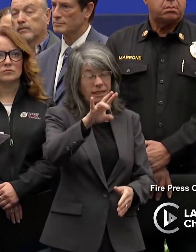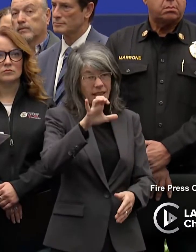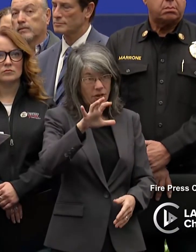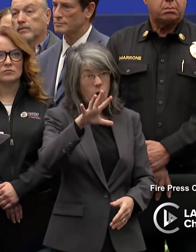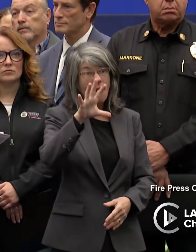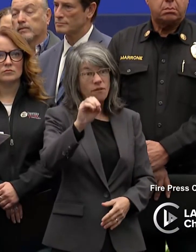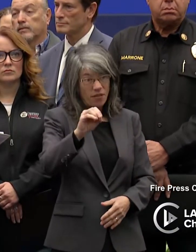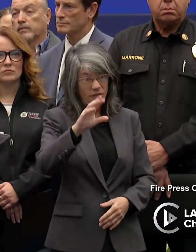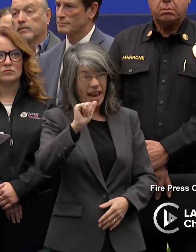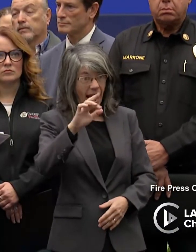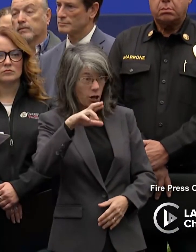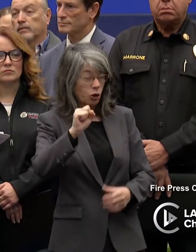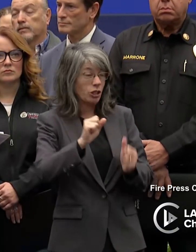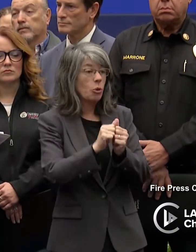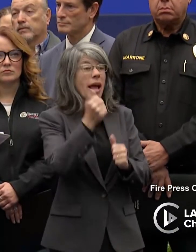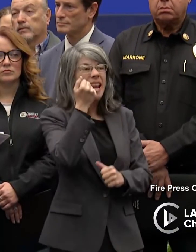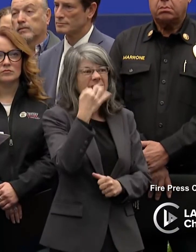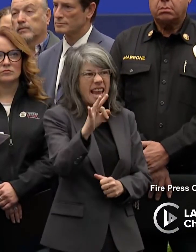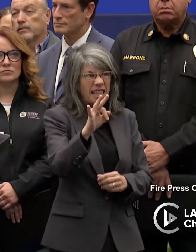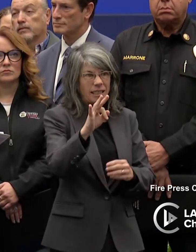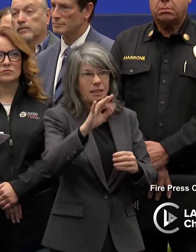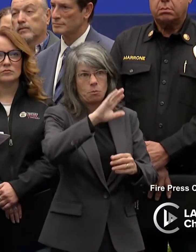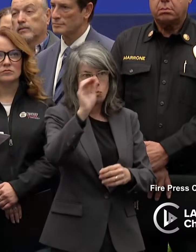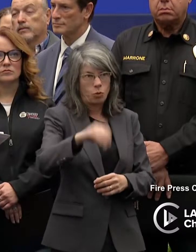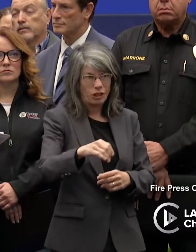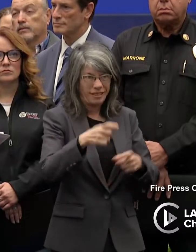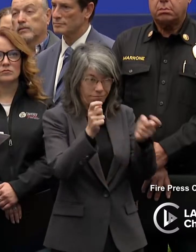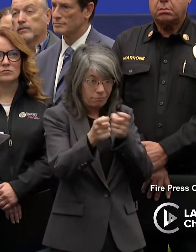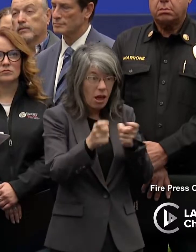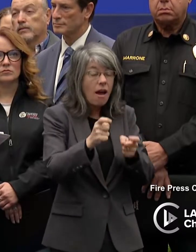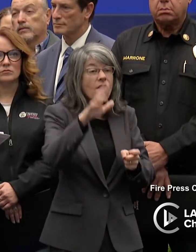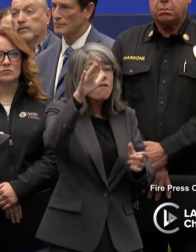acres with 19% containment, with